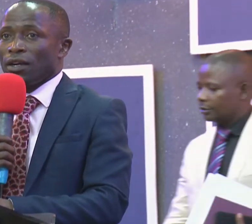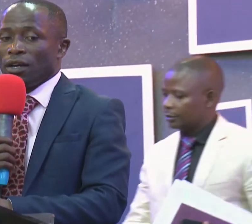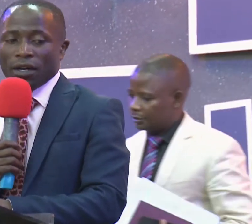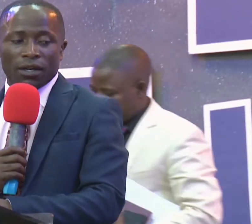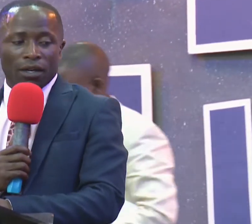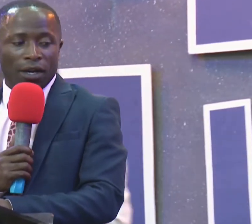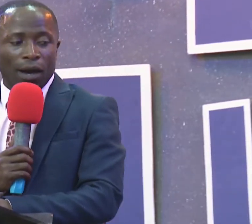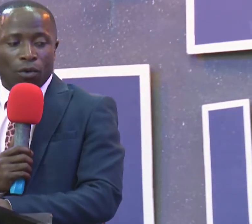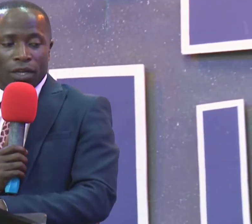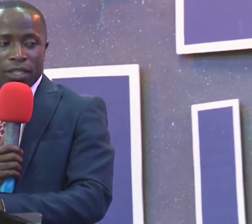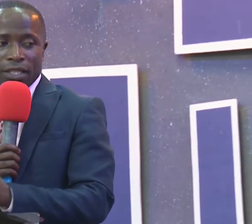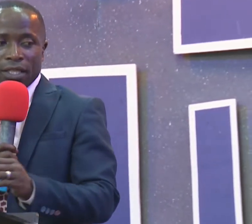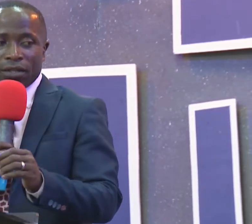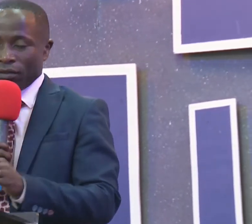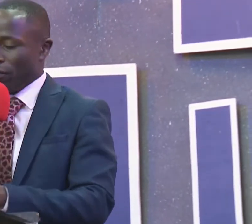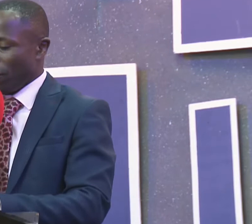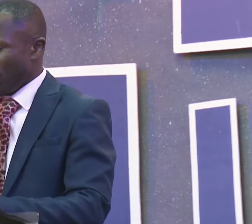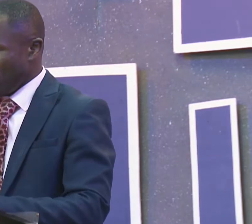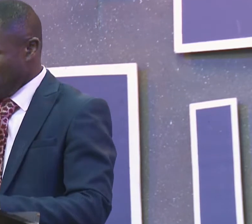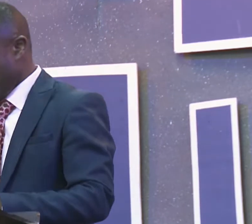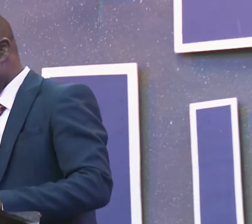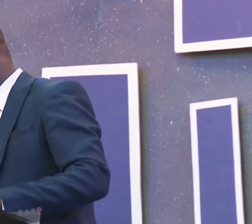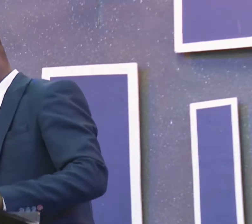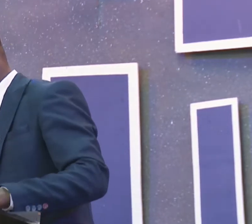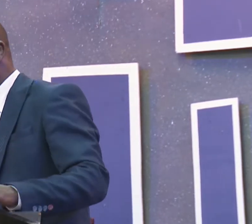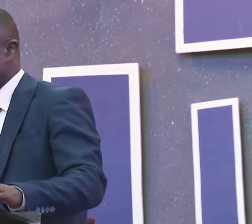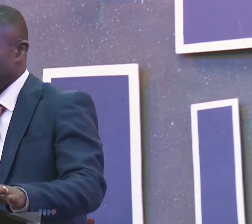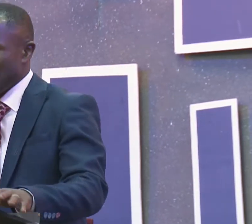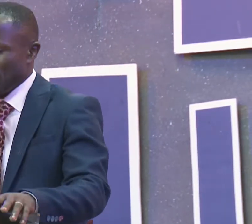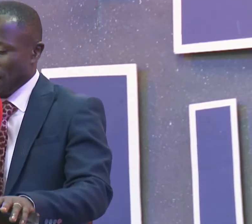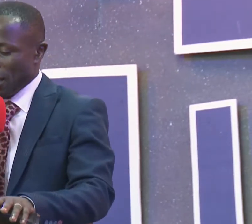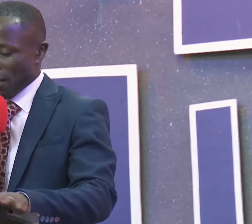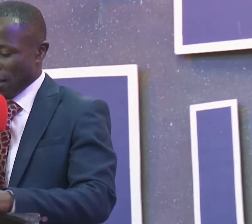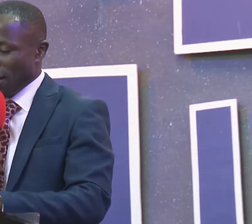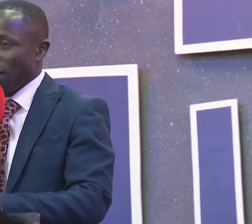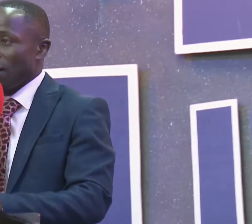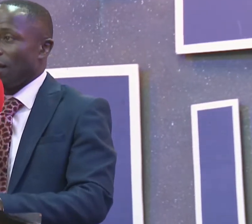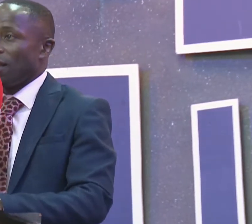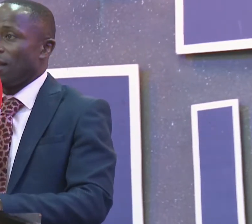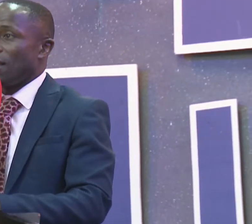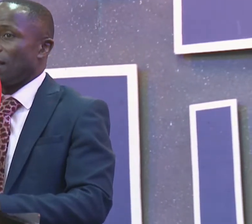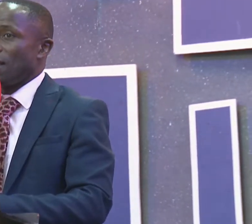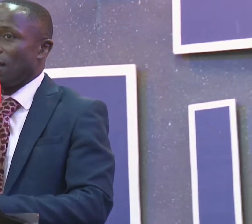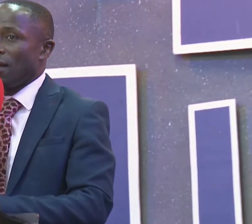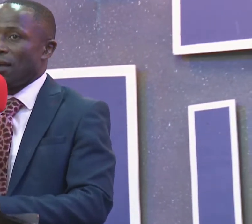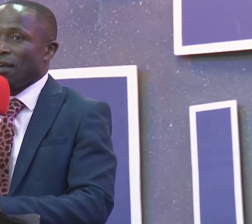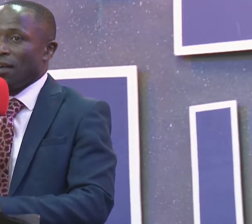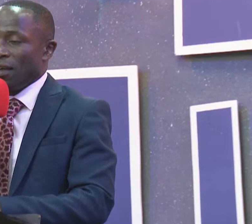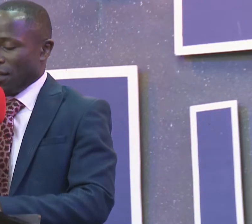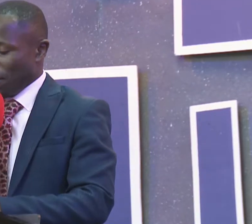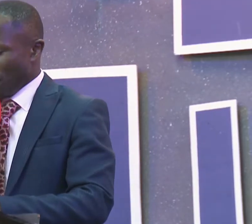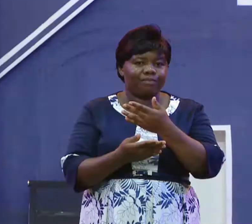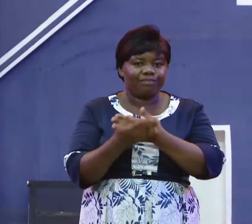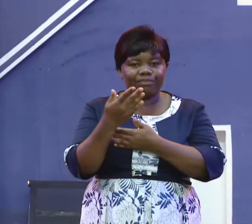day. Aboogezi okuva olunaku gye lwatandikidde. The speakers from when the day